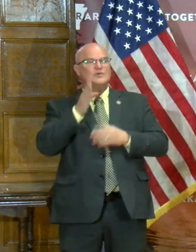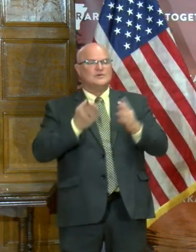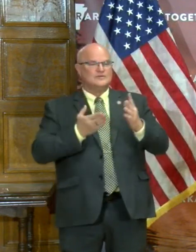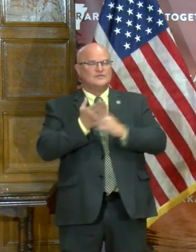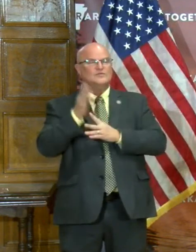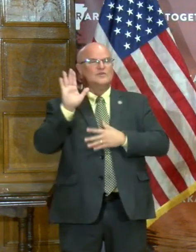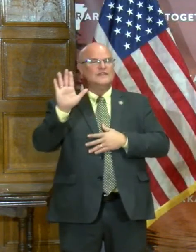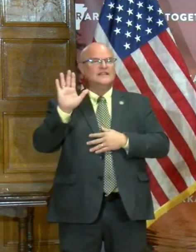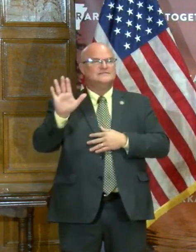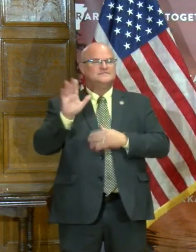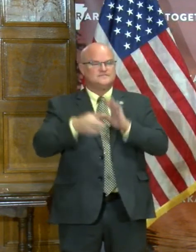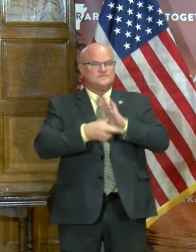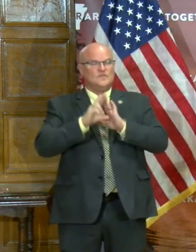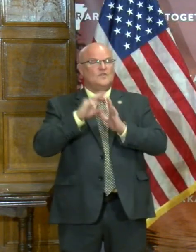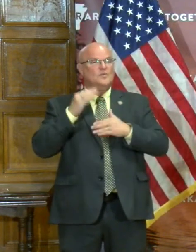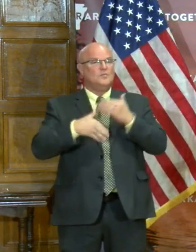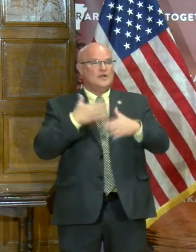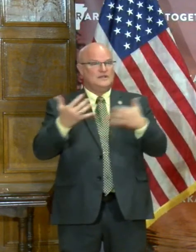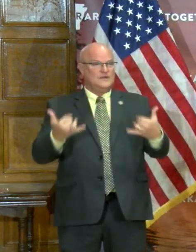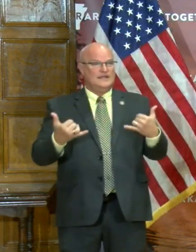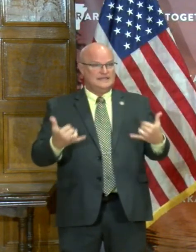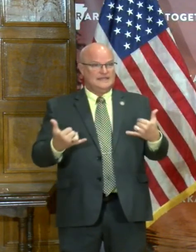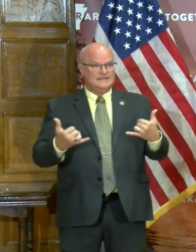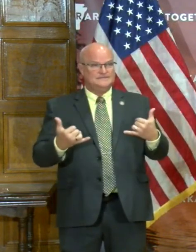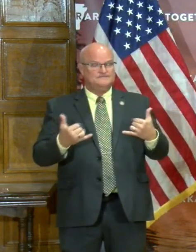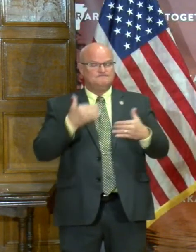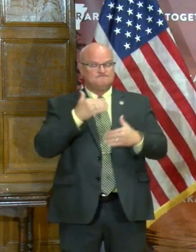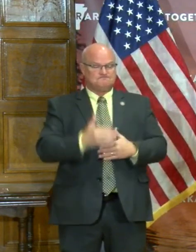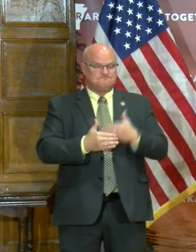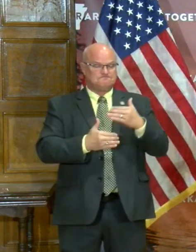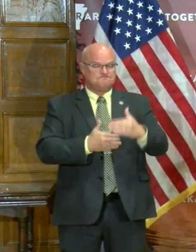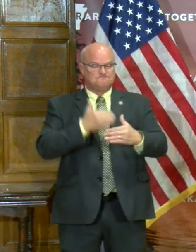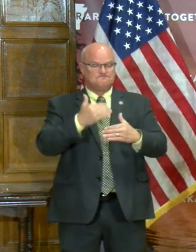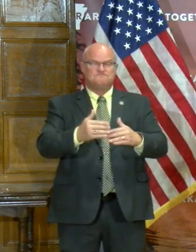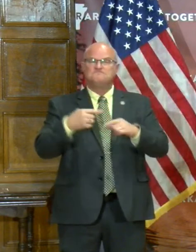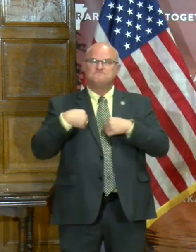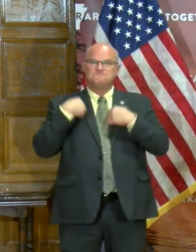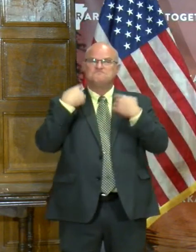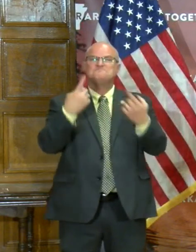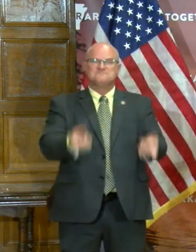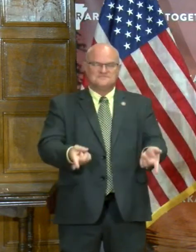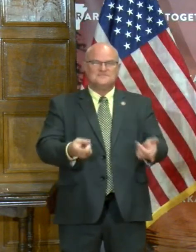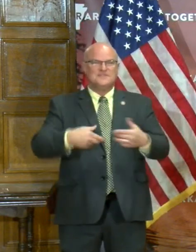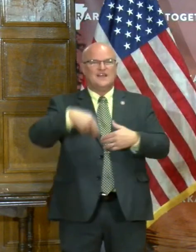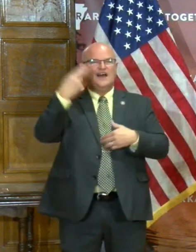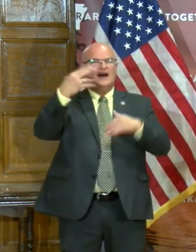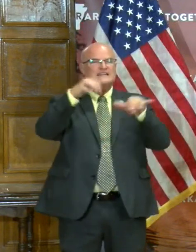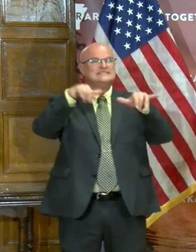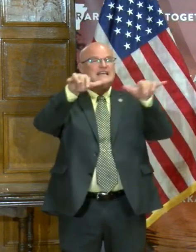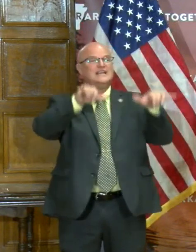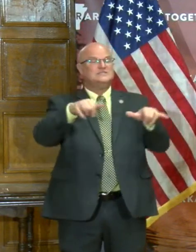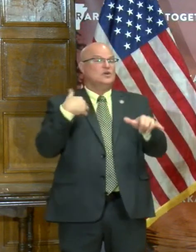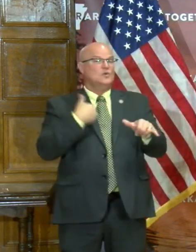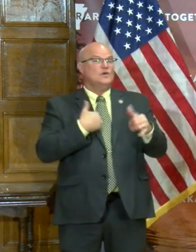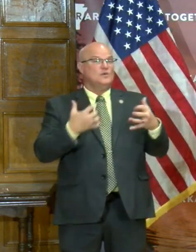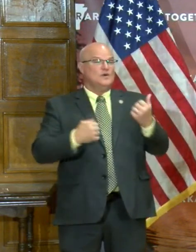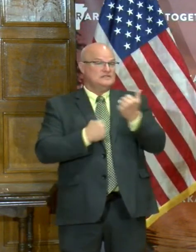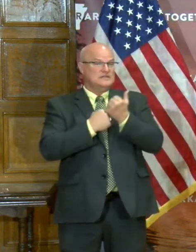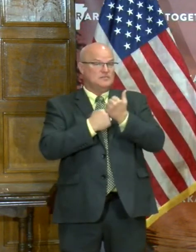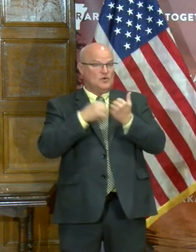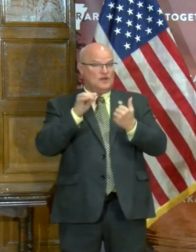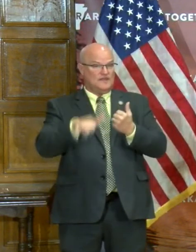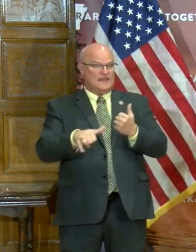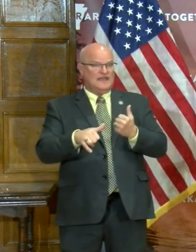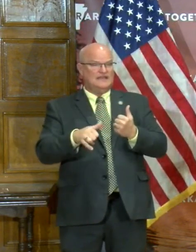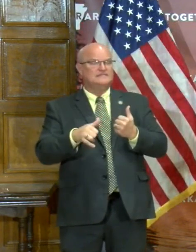through their review process and methodically, as they always do, with the highest standards. We want to be able to support that